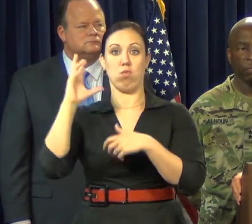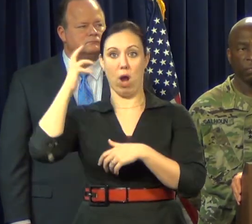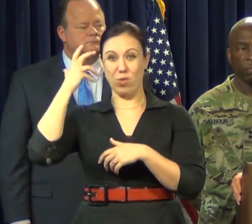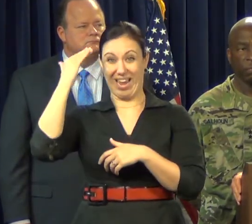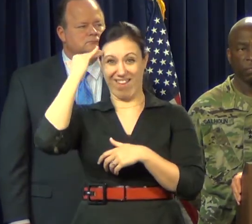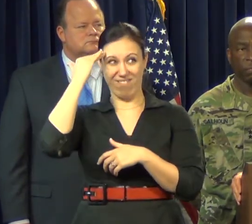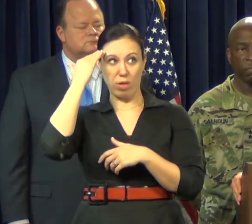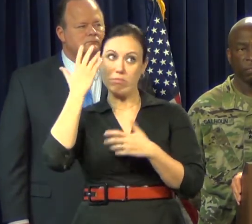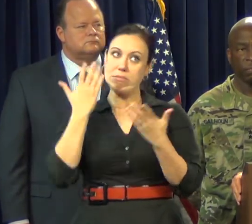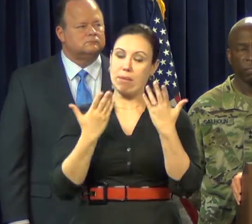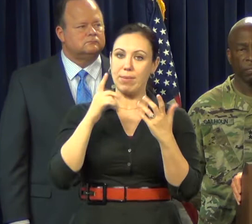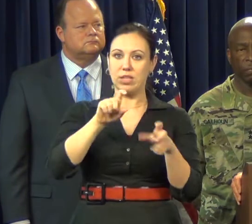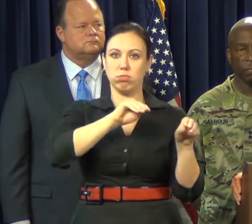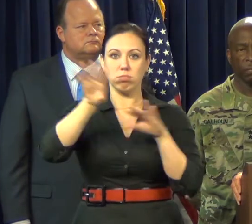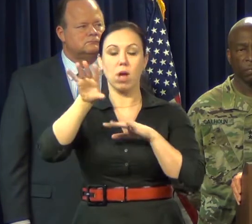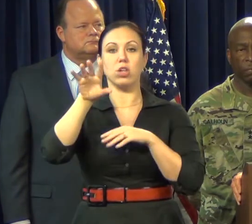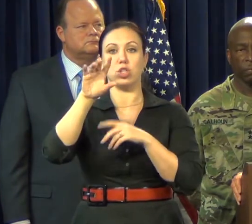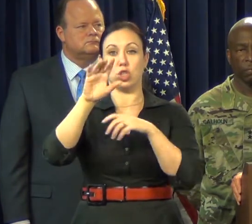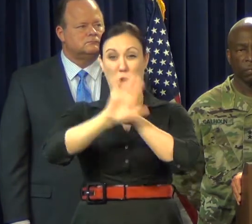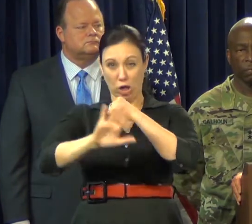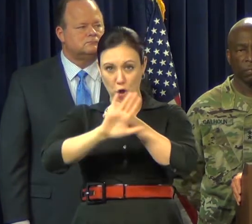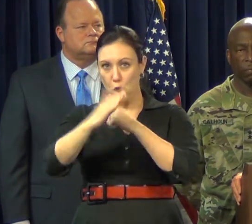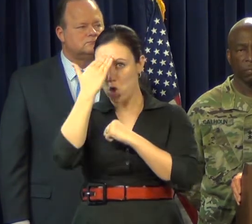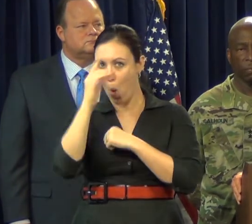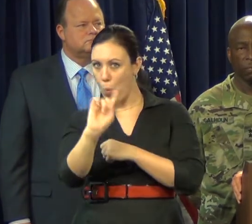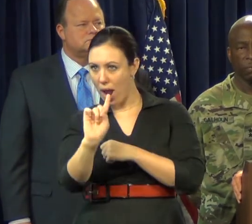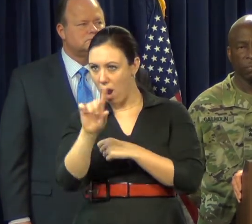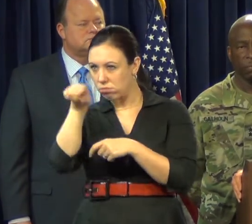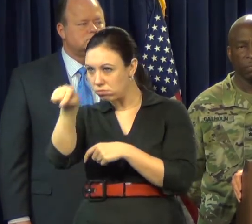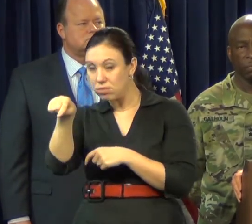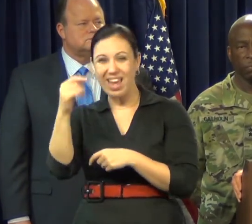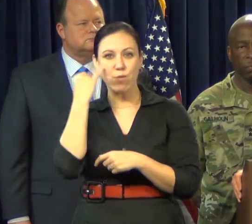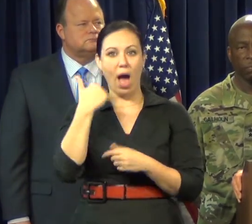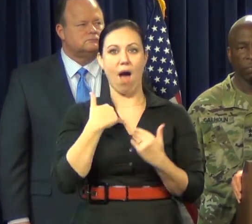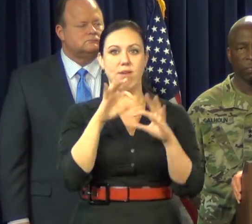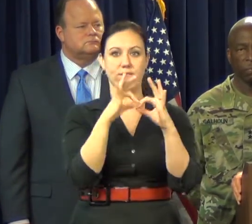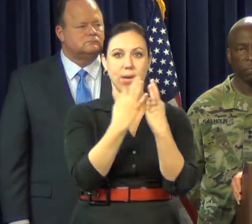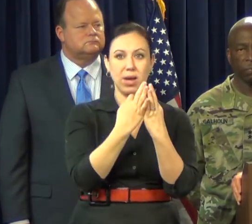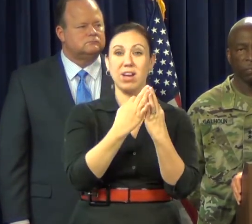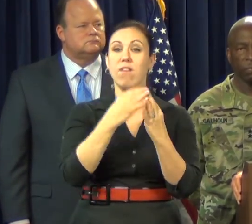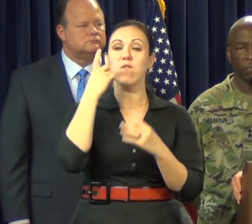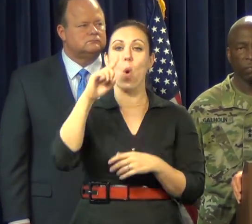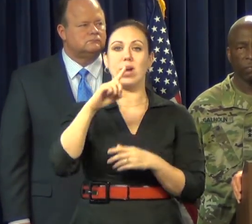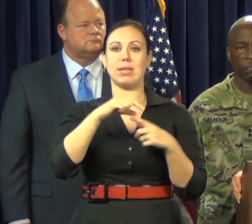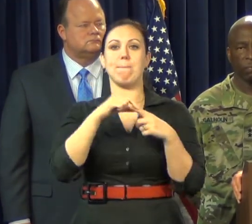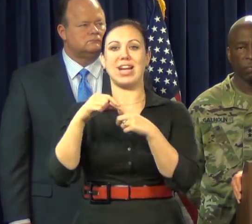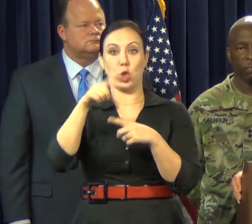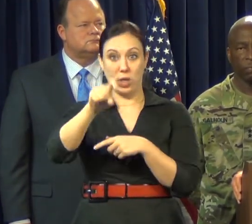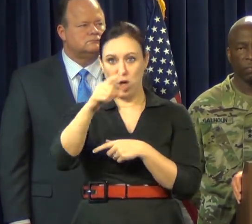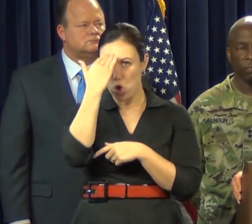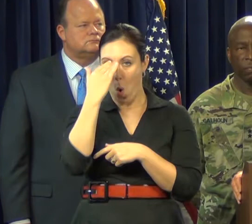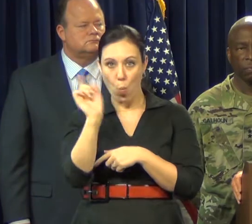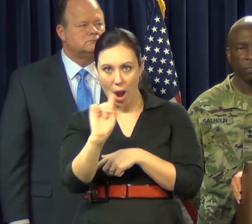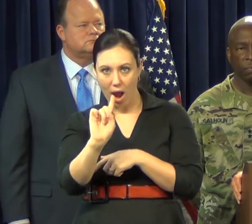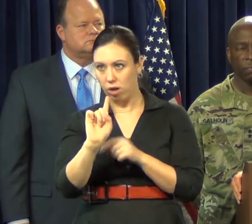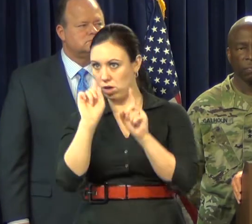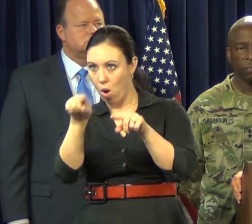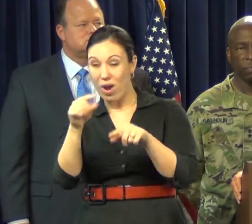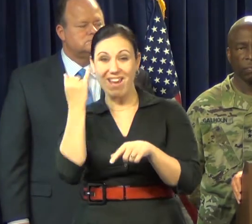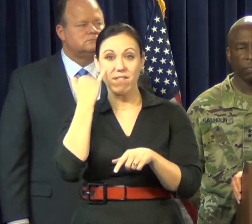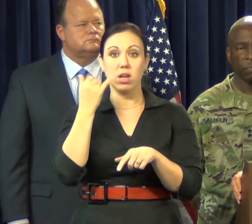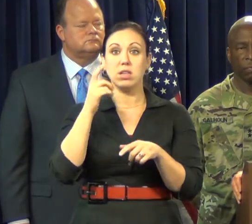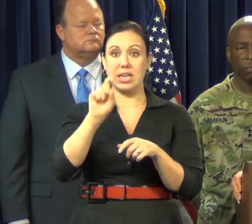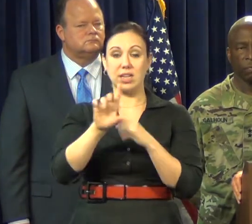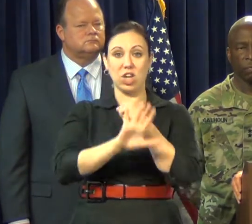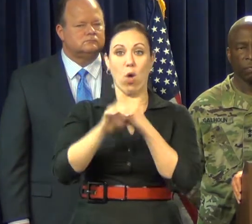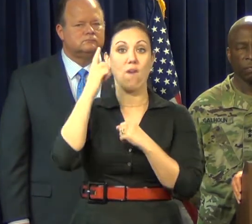know where the shelter would be. If you have a family member you think you might need a special needs shelter, know where those are. If you need a shelter for a pet, know where those